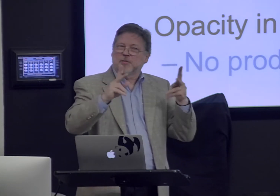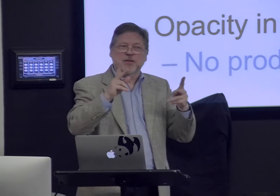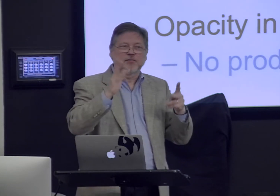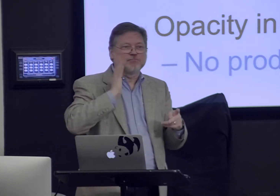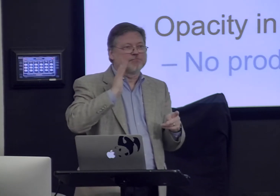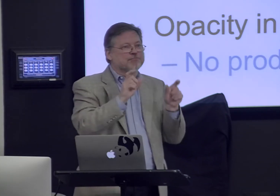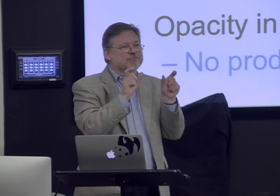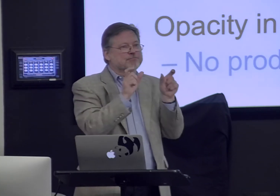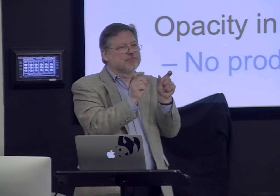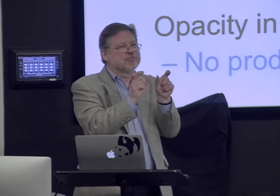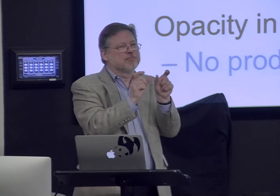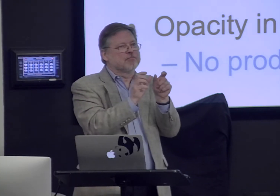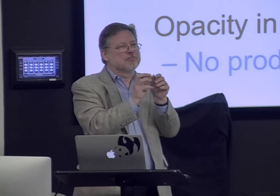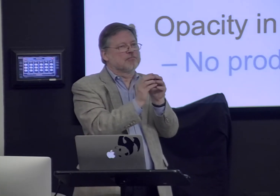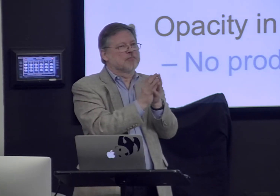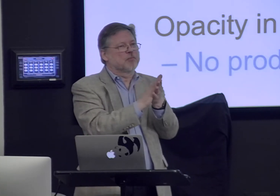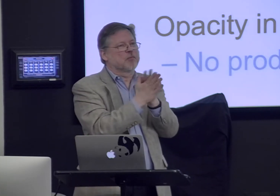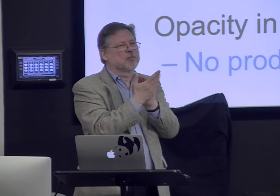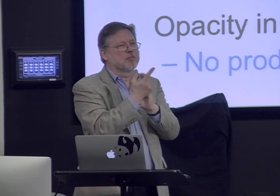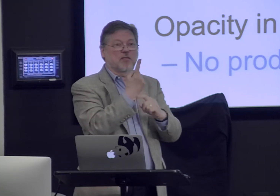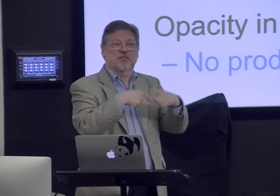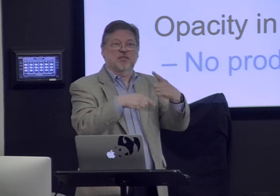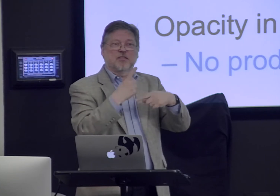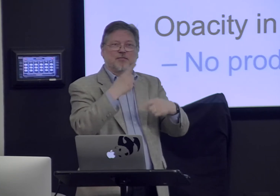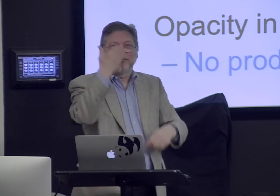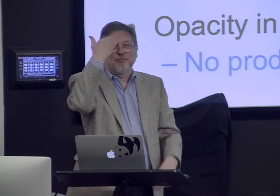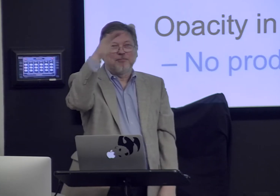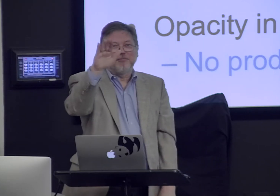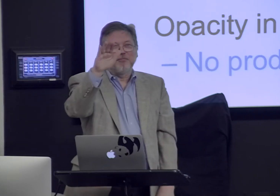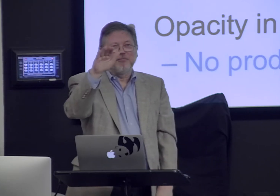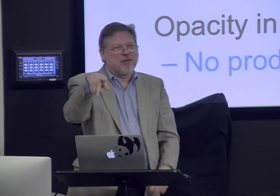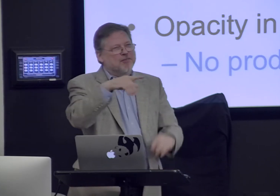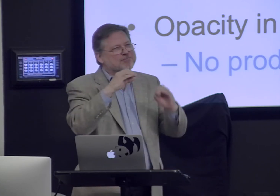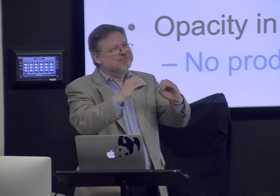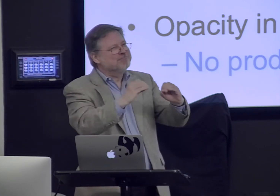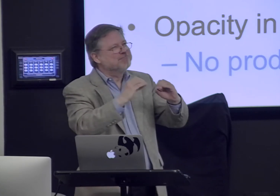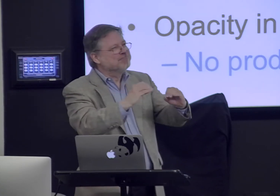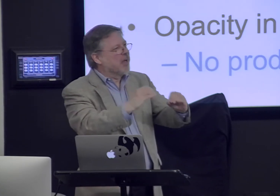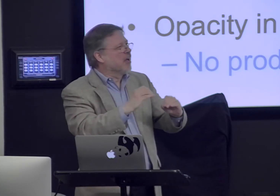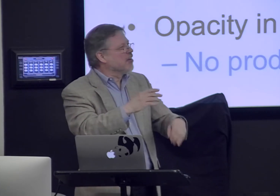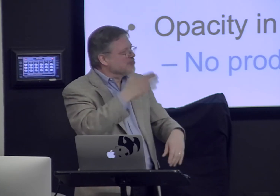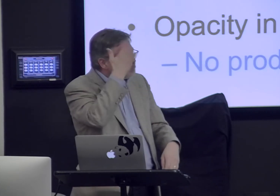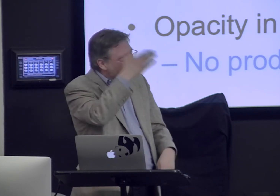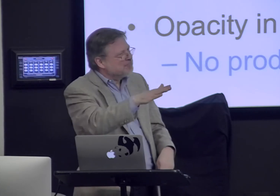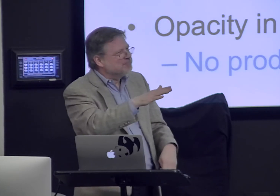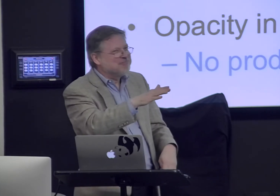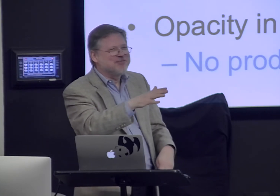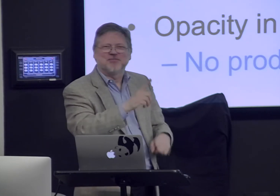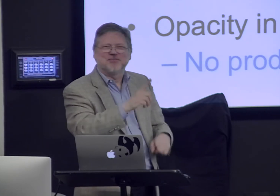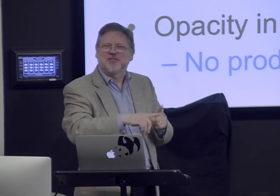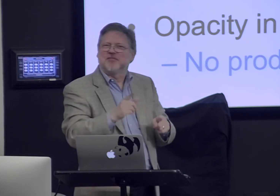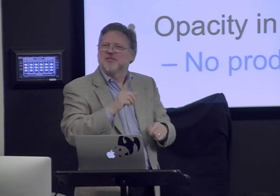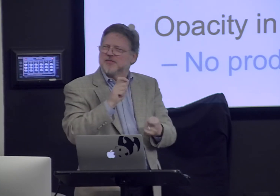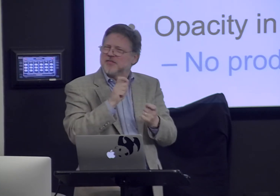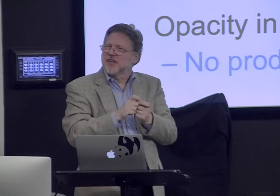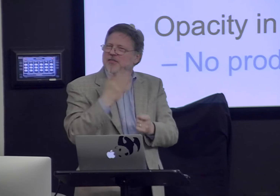So it was a post-verbal negation that eventually changed into what we now see as a